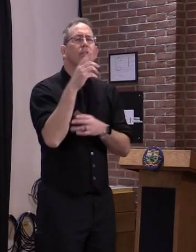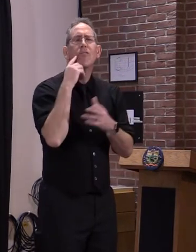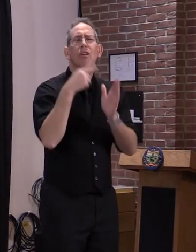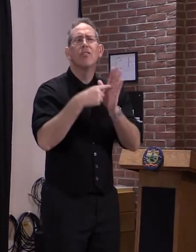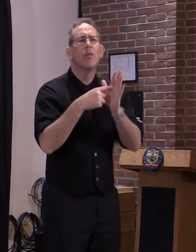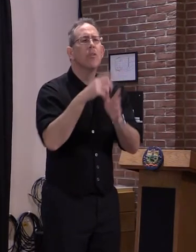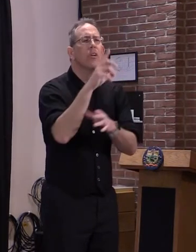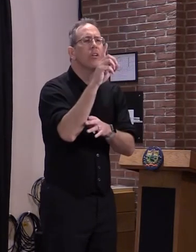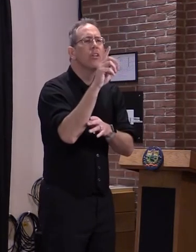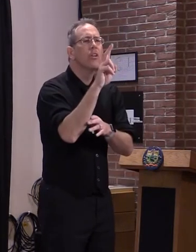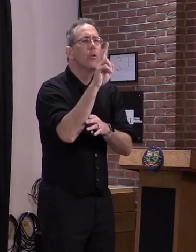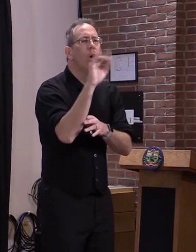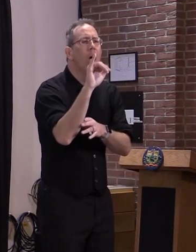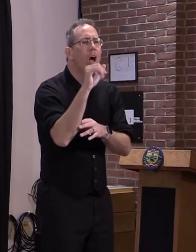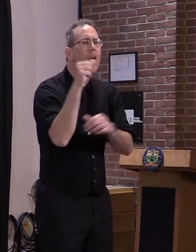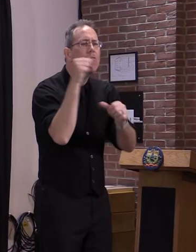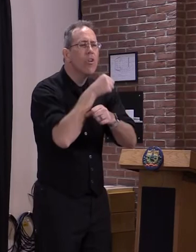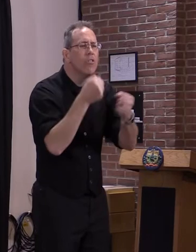that was something that was